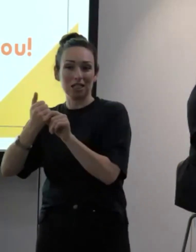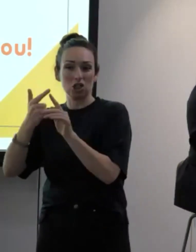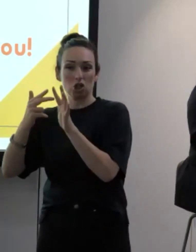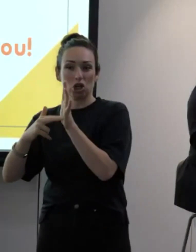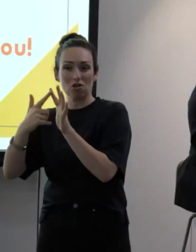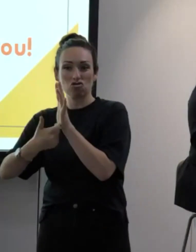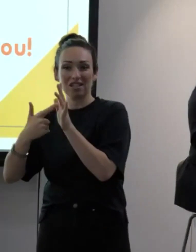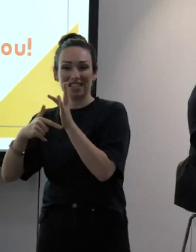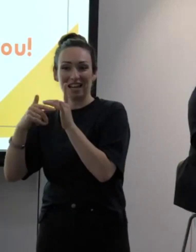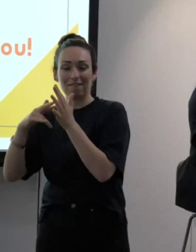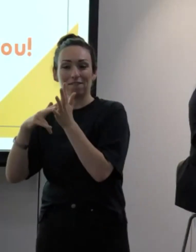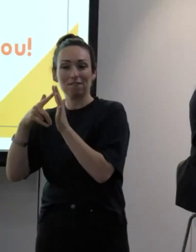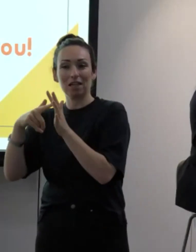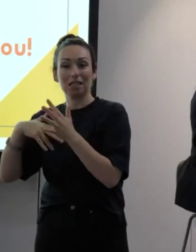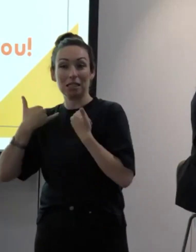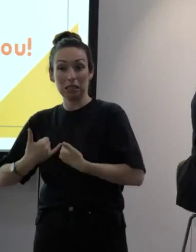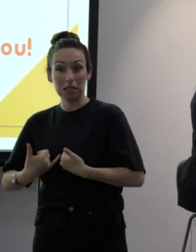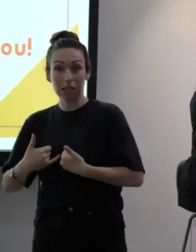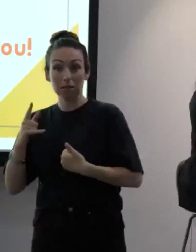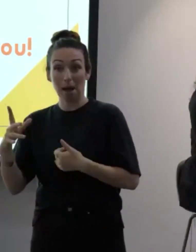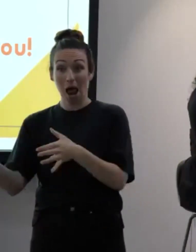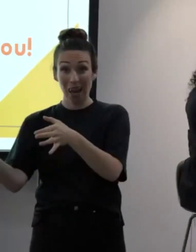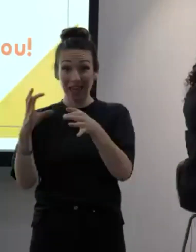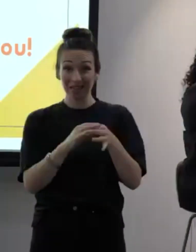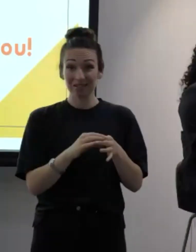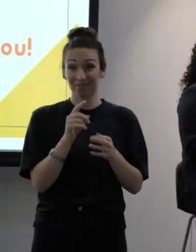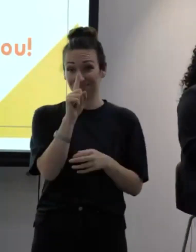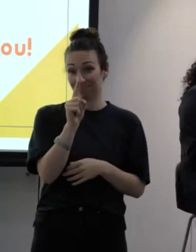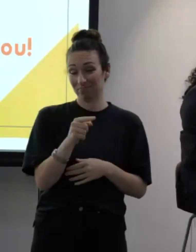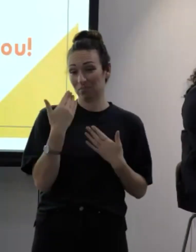it's not one doesn't necessarily lead to the other.